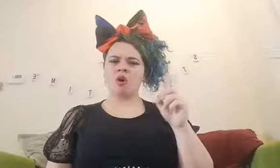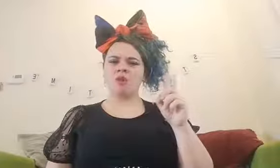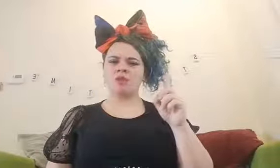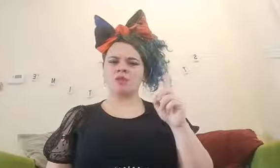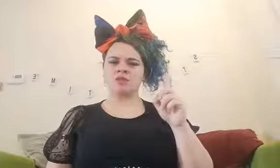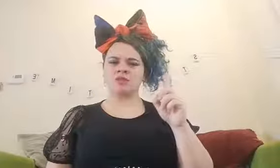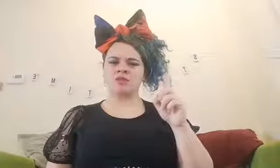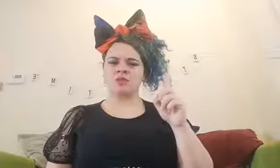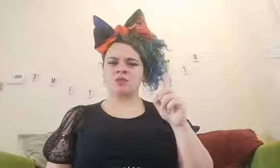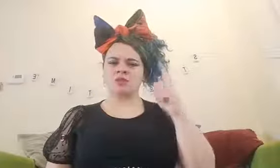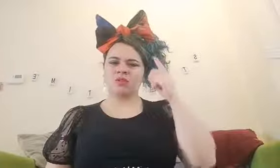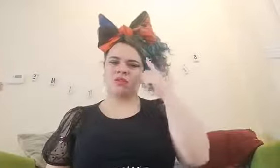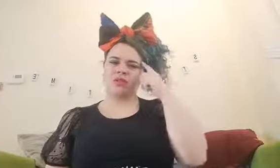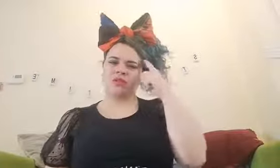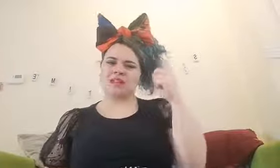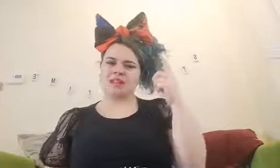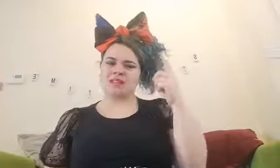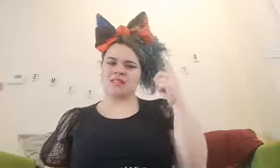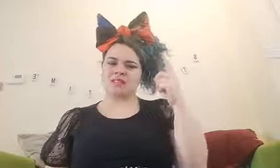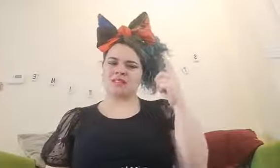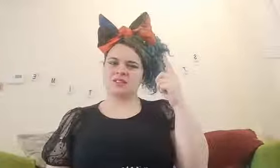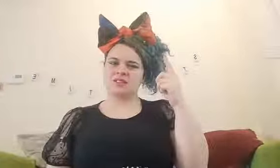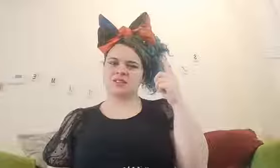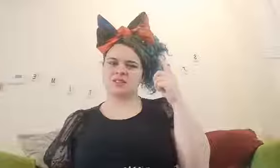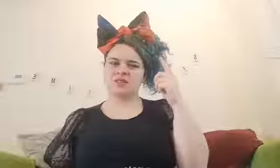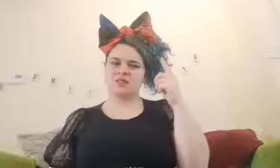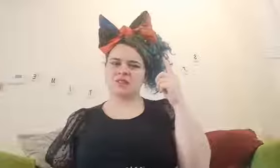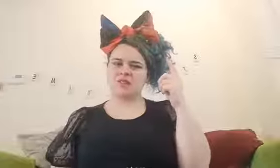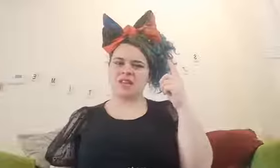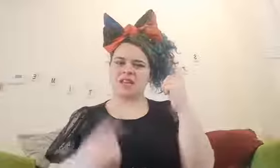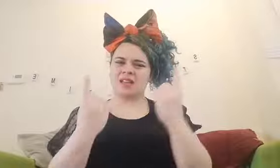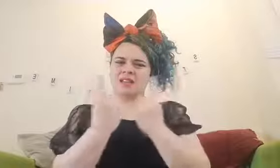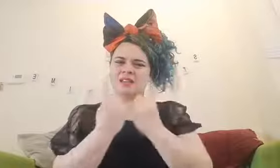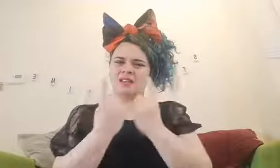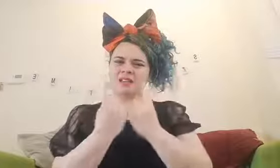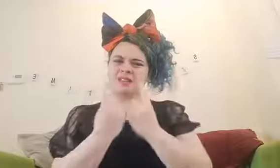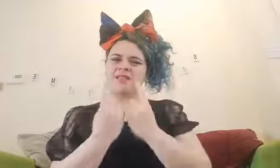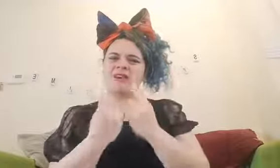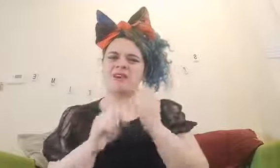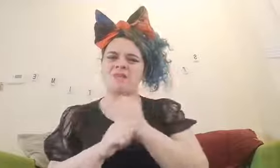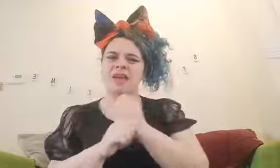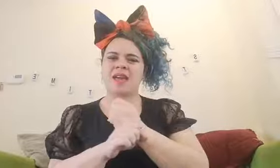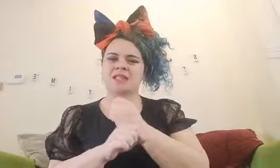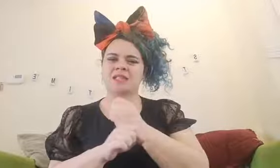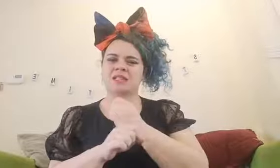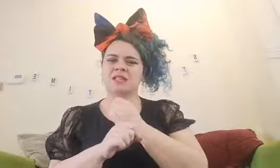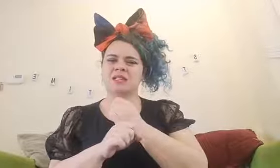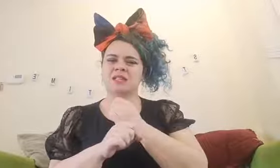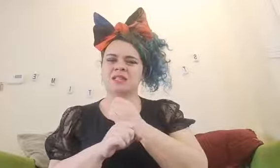what sort of things? What do you think that he made?